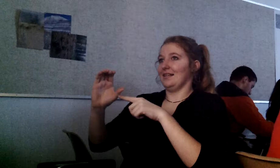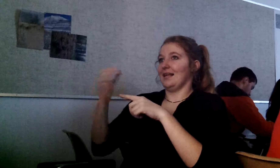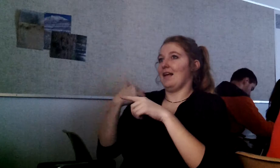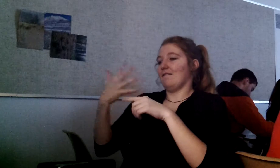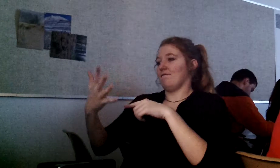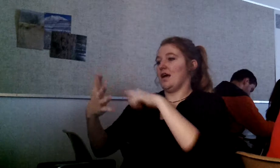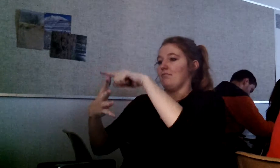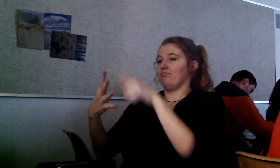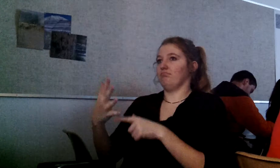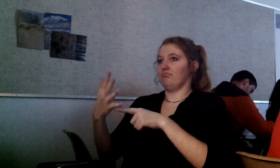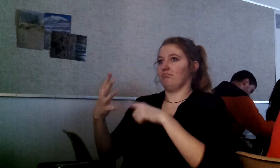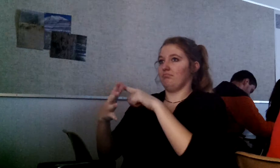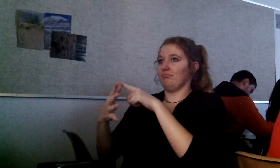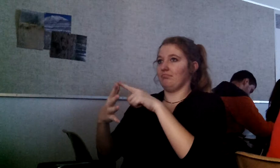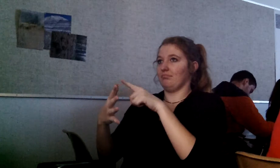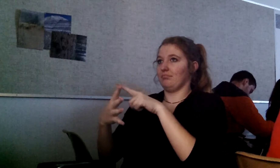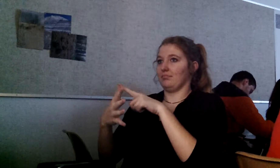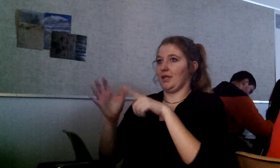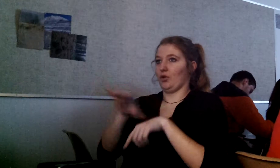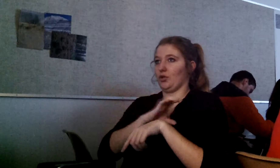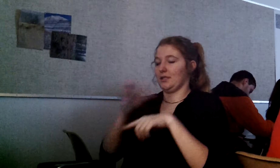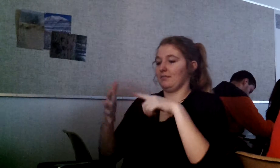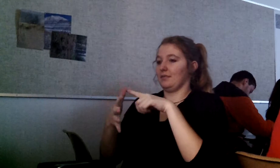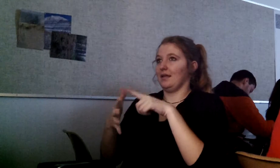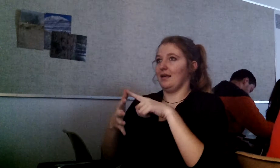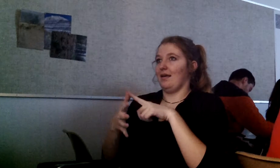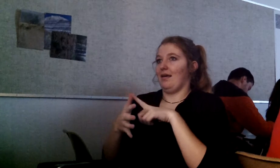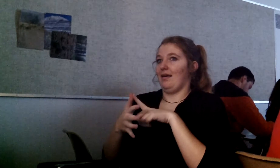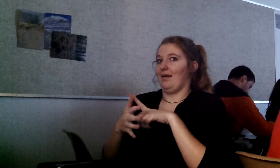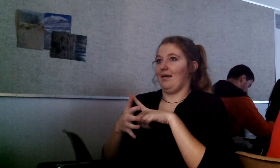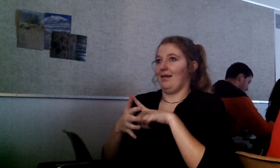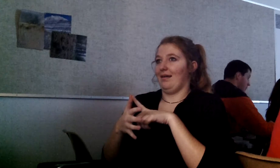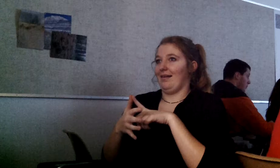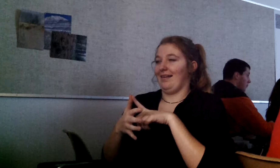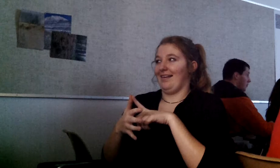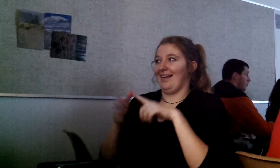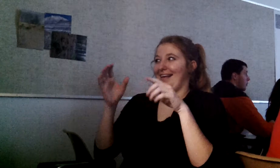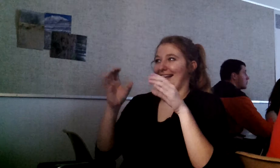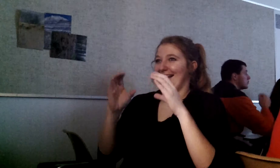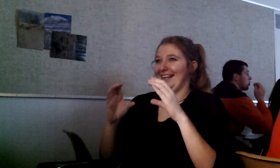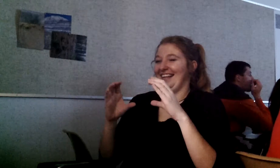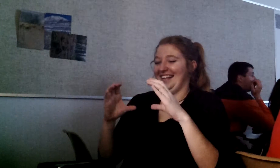domains. These cadherin domains interact with domains on neighboring cells in a calcium-dependent